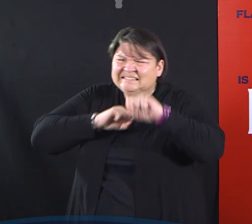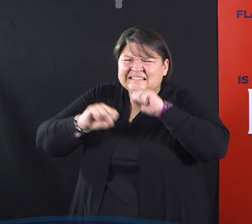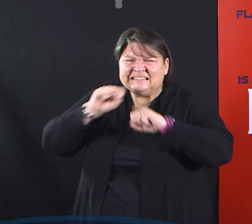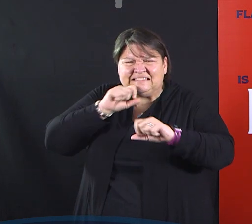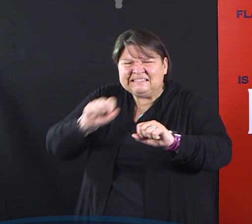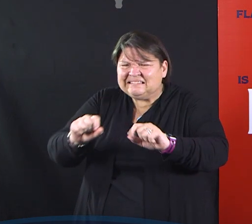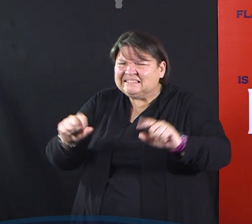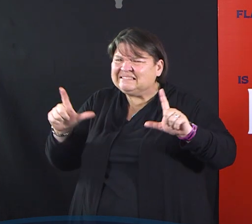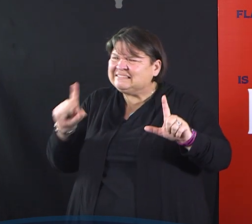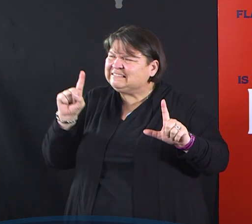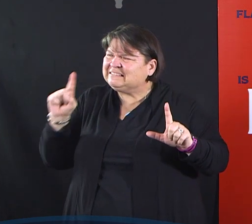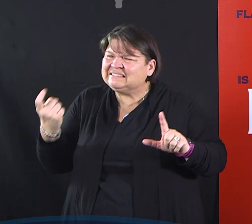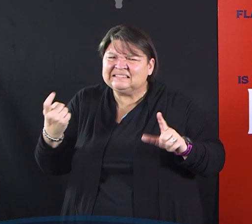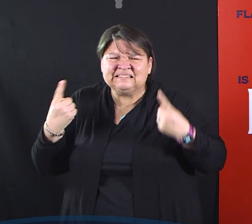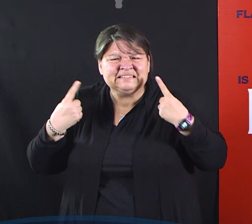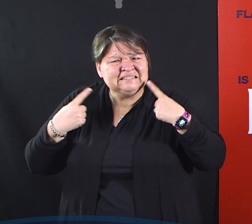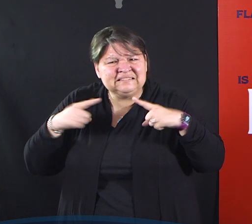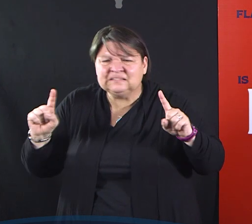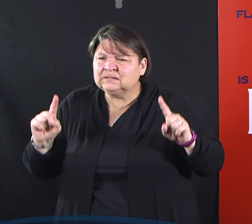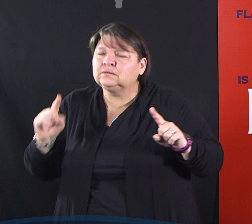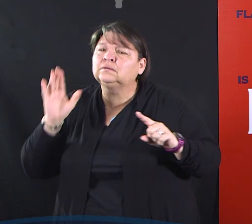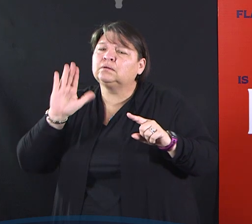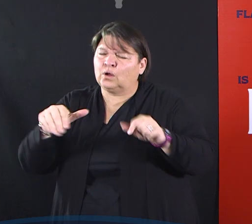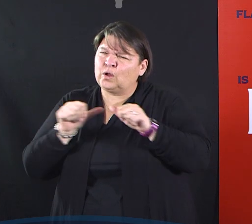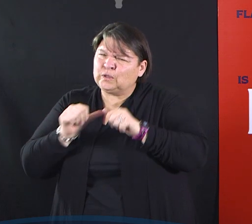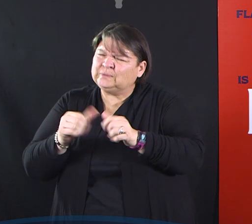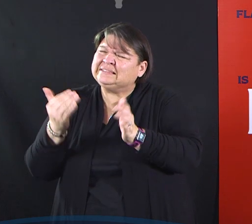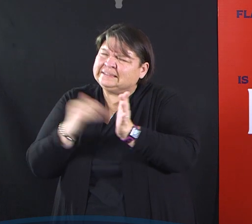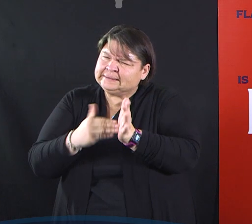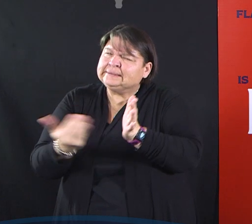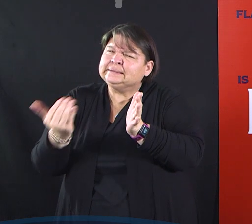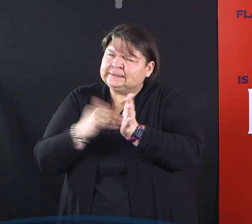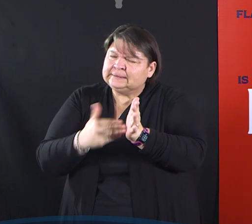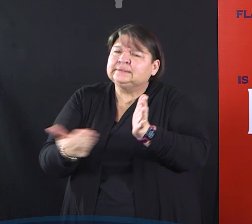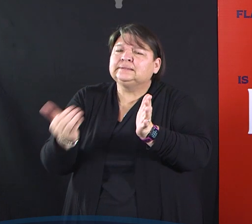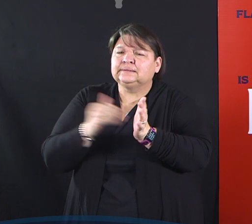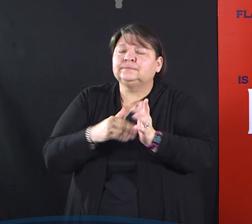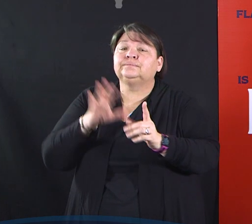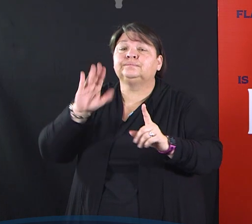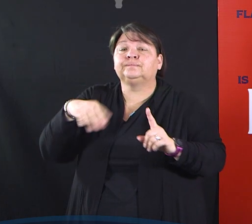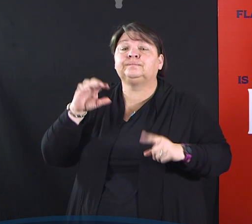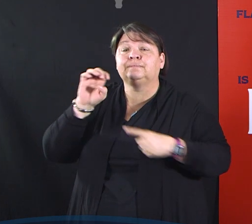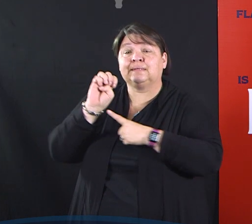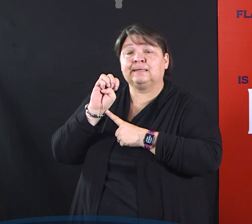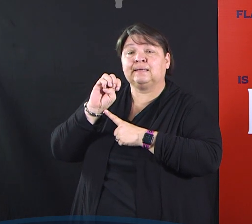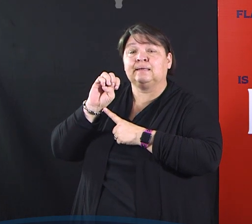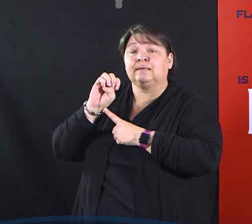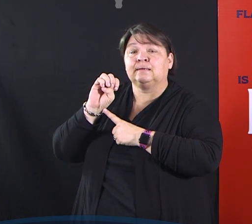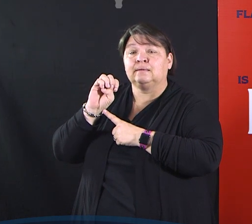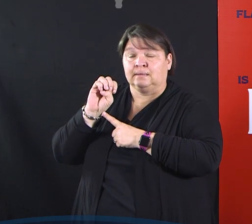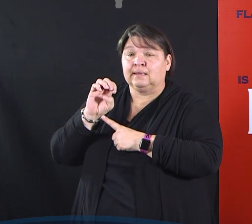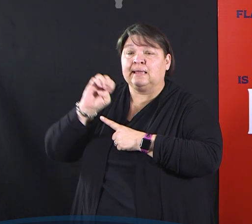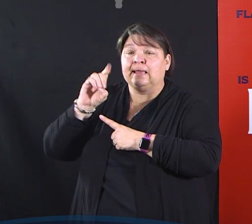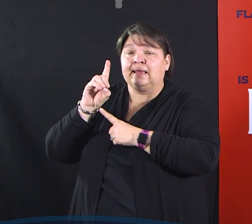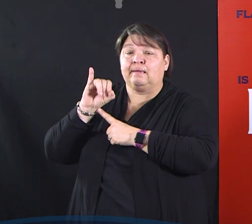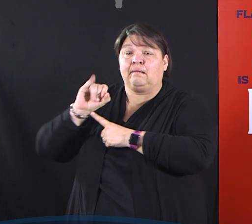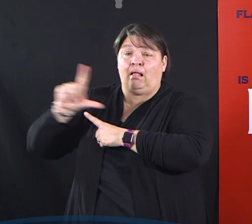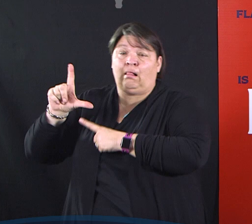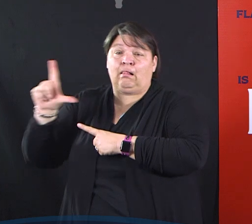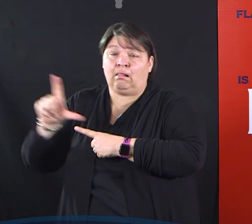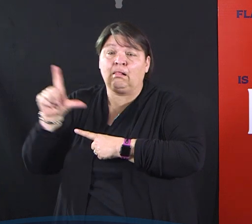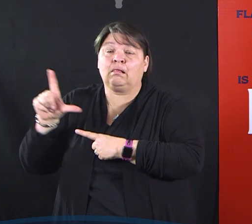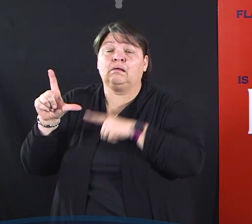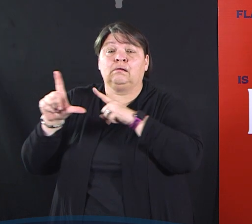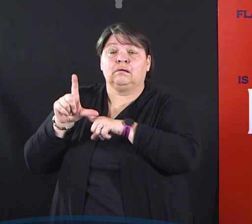However, the EIDL funds are not the only resource that are available to business owners. The SBA has a number of loan programs